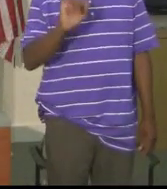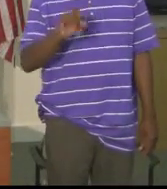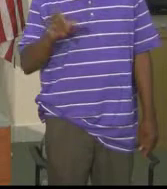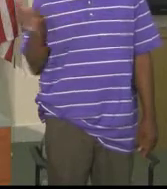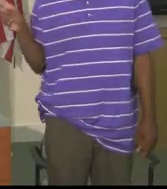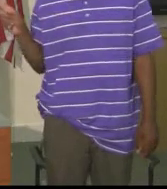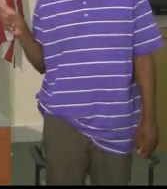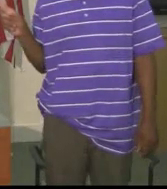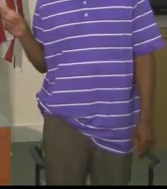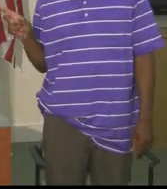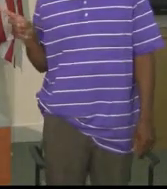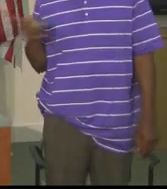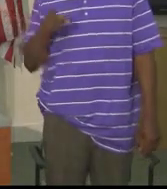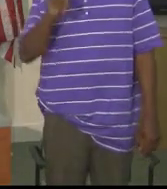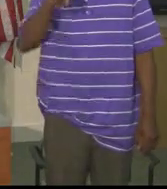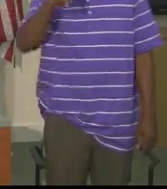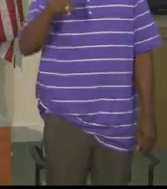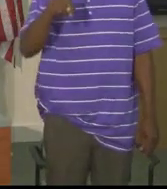Wi-Fi.